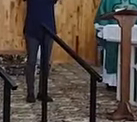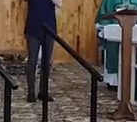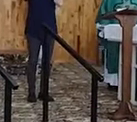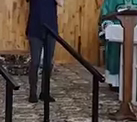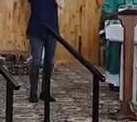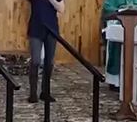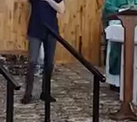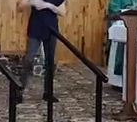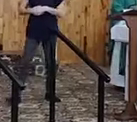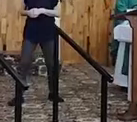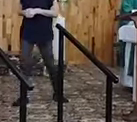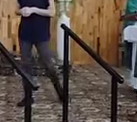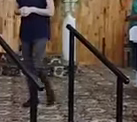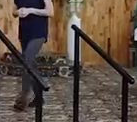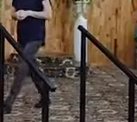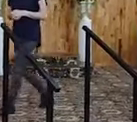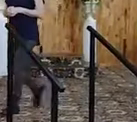generosity.